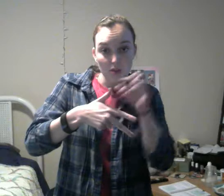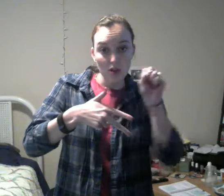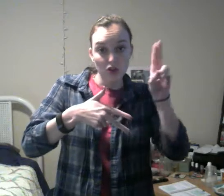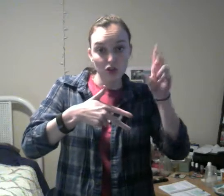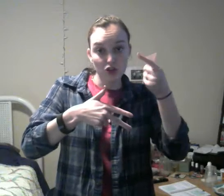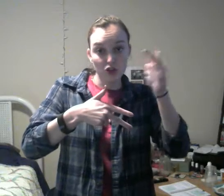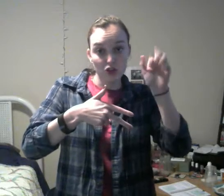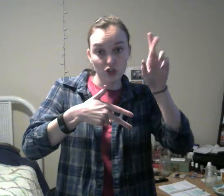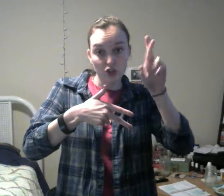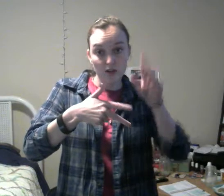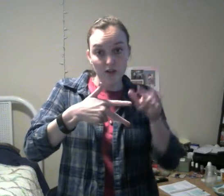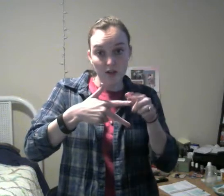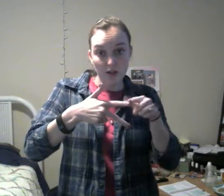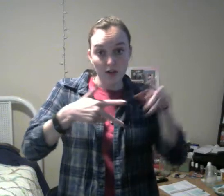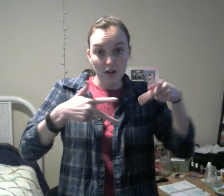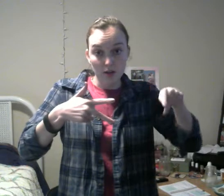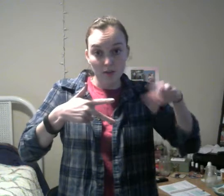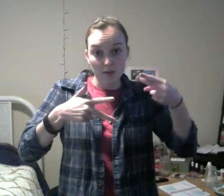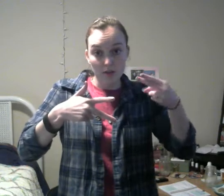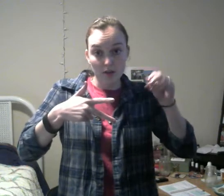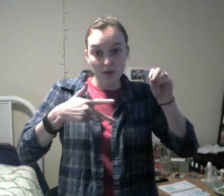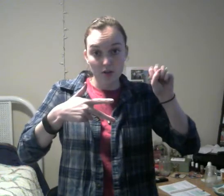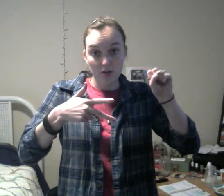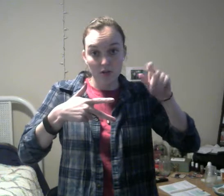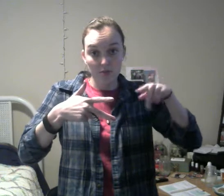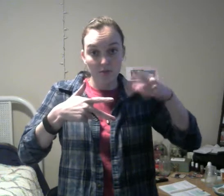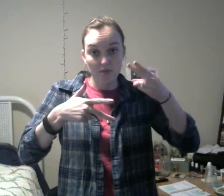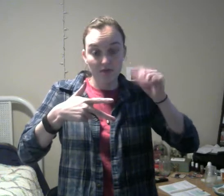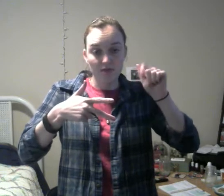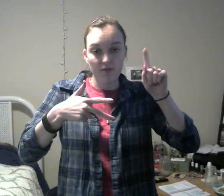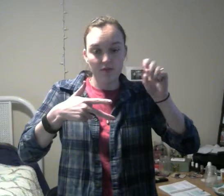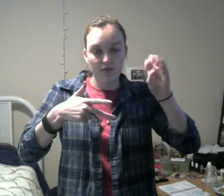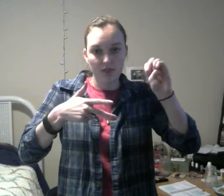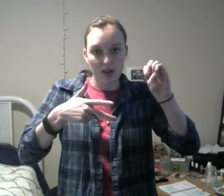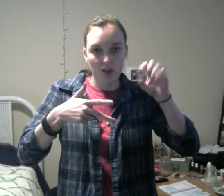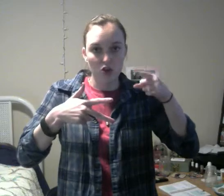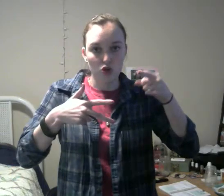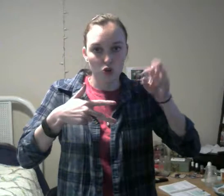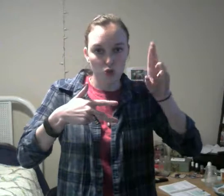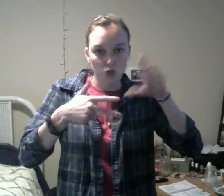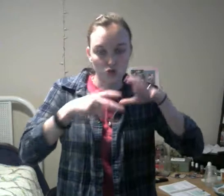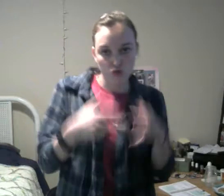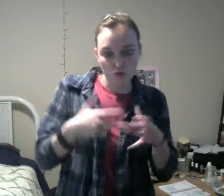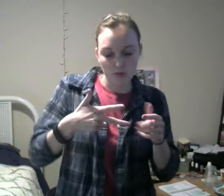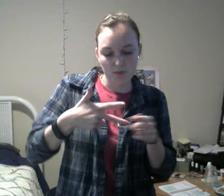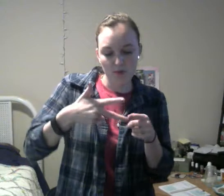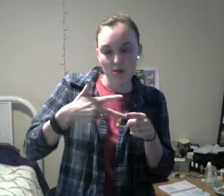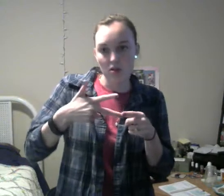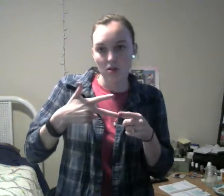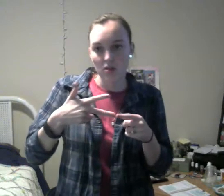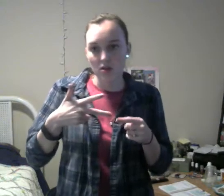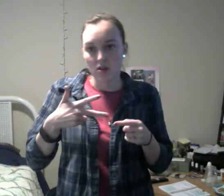group, and then finally you're going to have a nitrogenous base. And so one nucleotide would be that, chemically. This would be